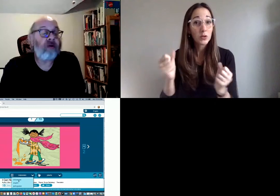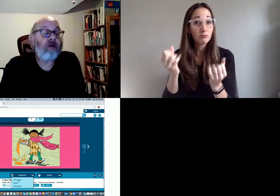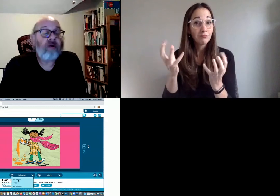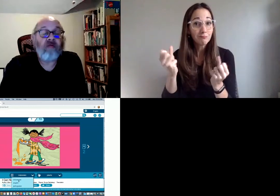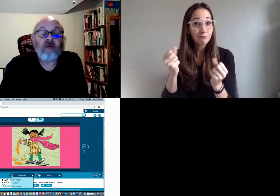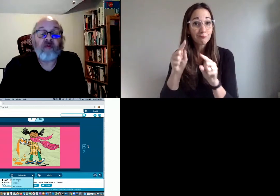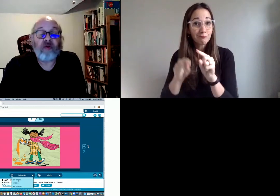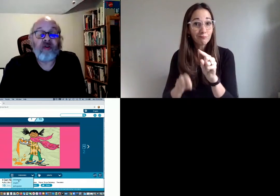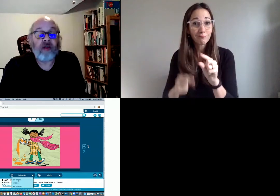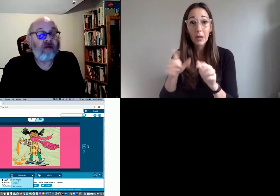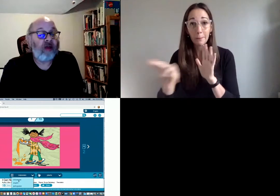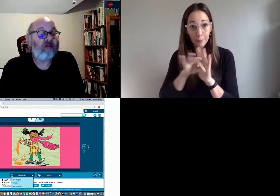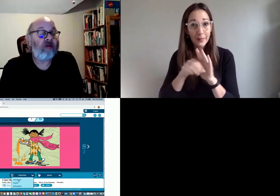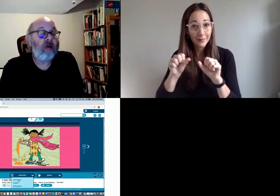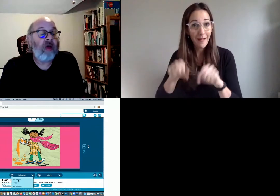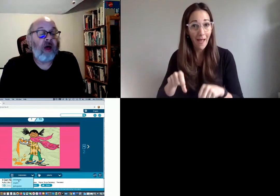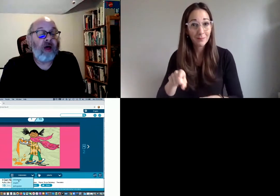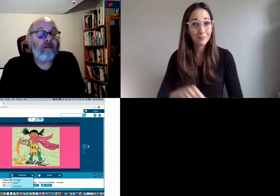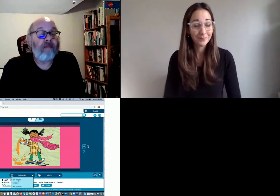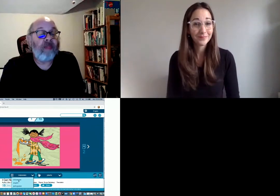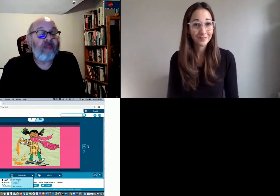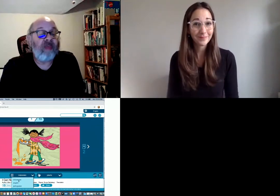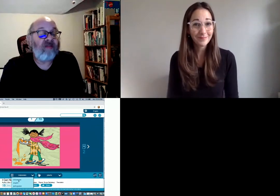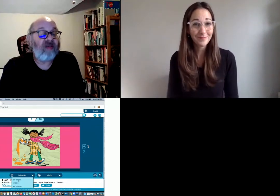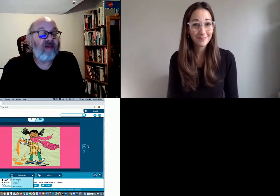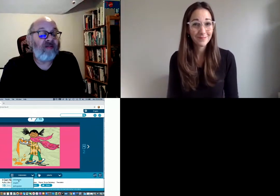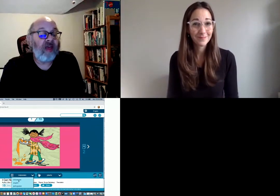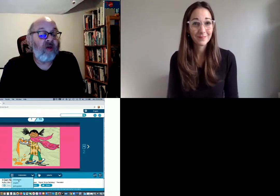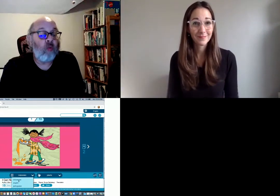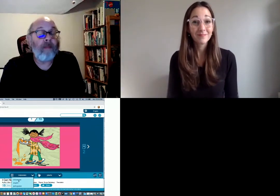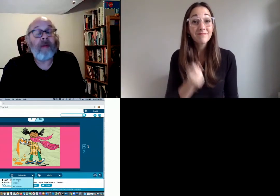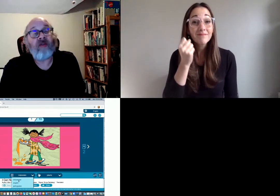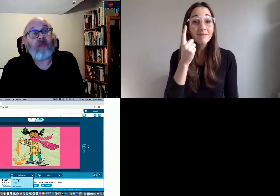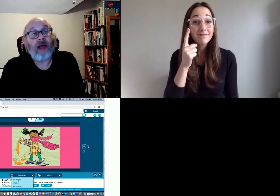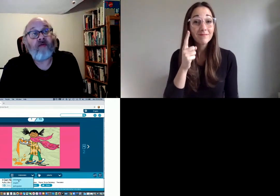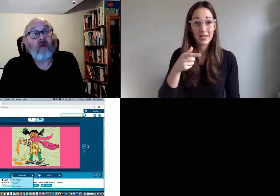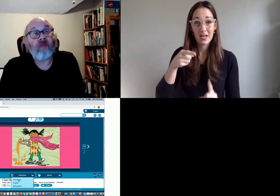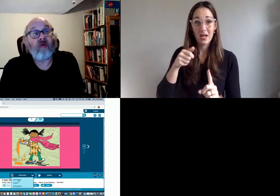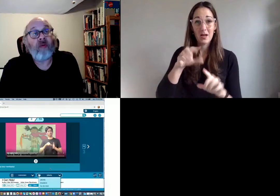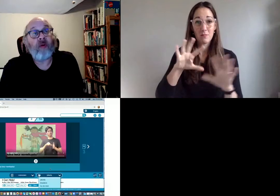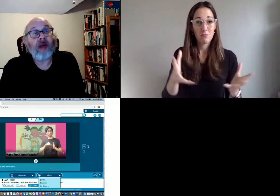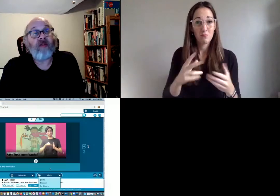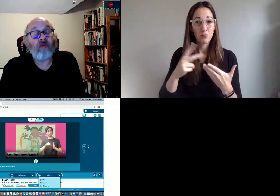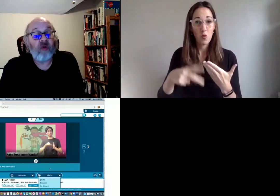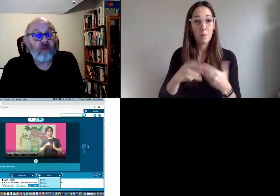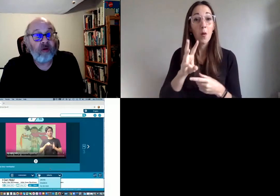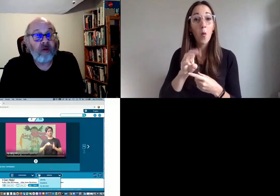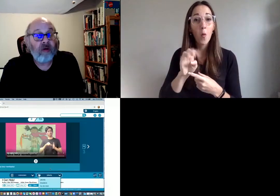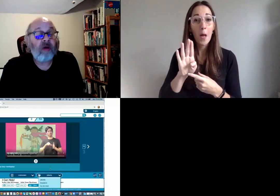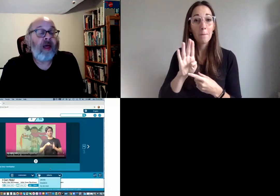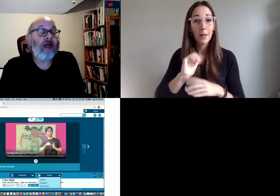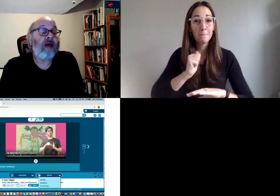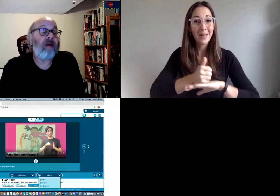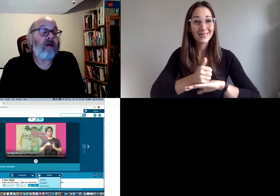languages for this particular text. This is a web-based platform, so people get a